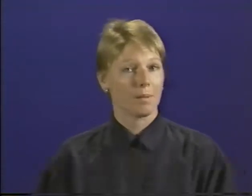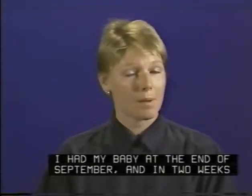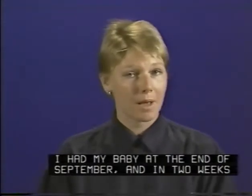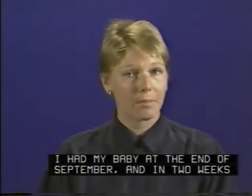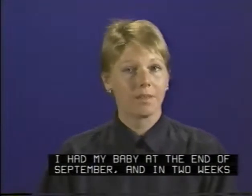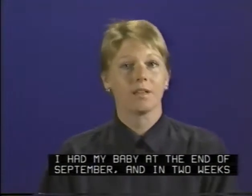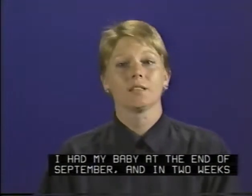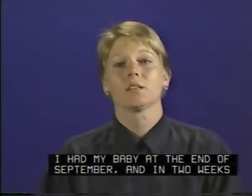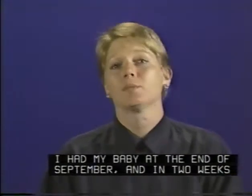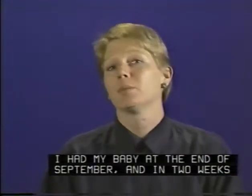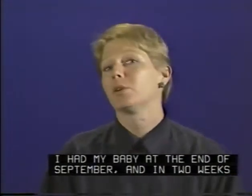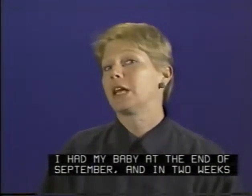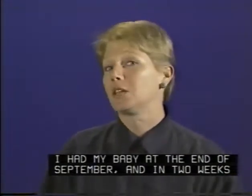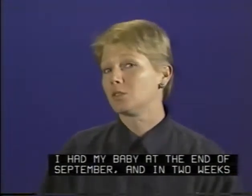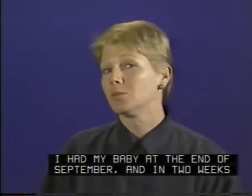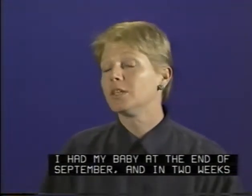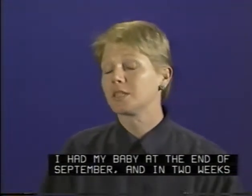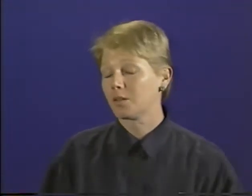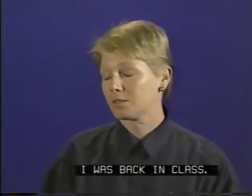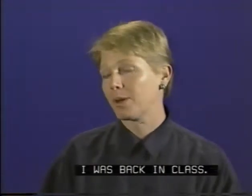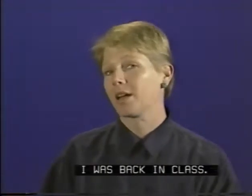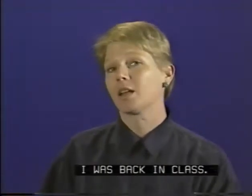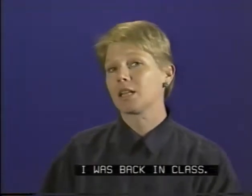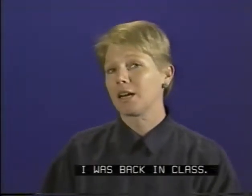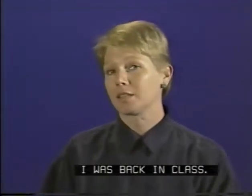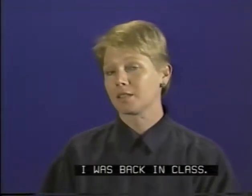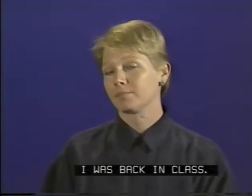my baby at the end of September, and in 2 weeks I was back in class.